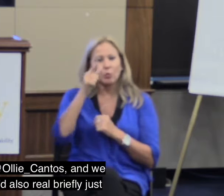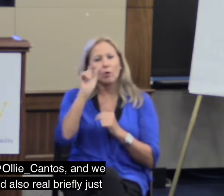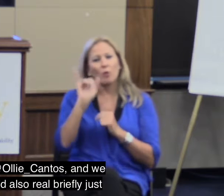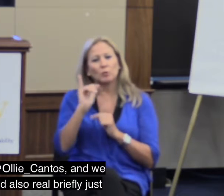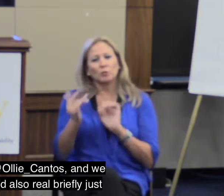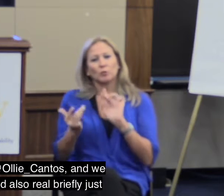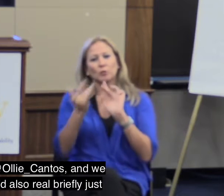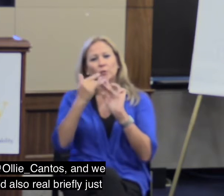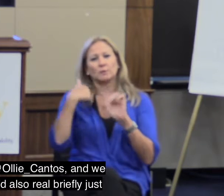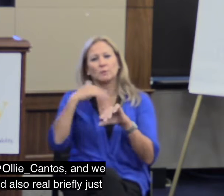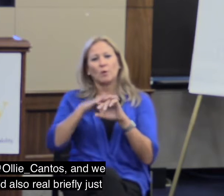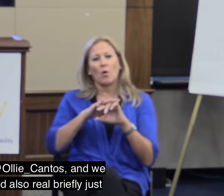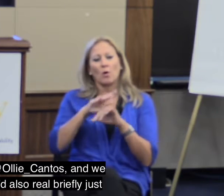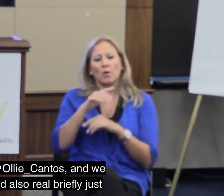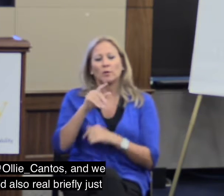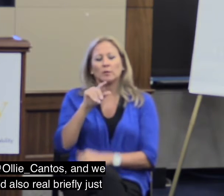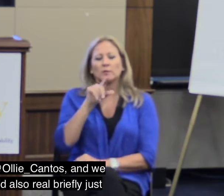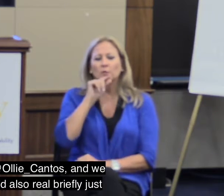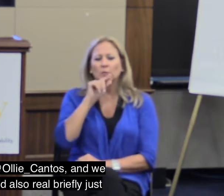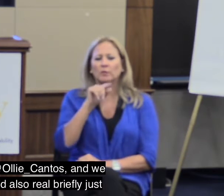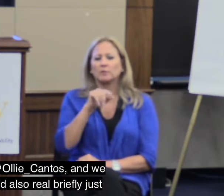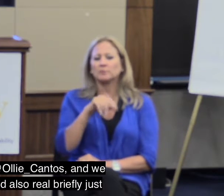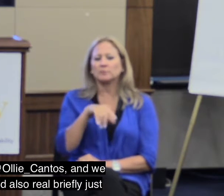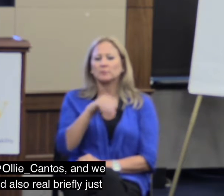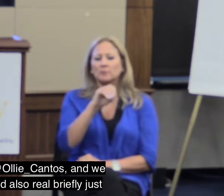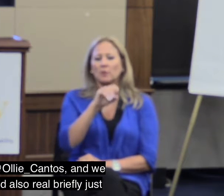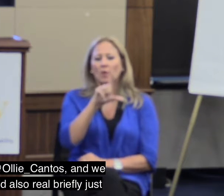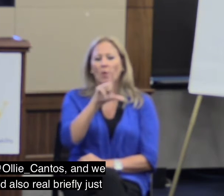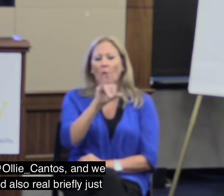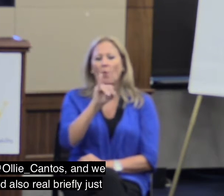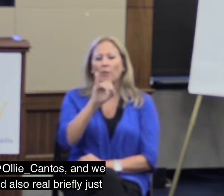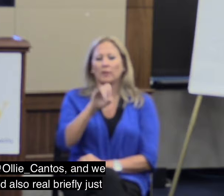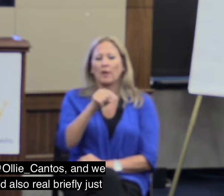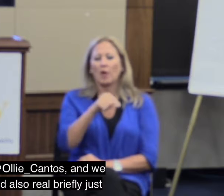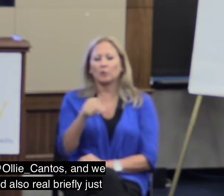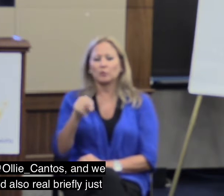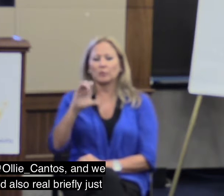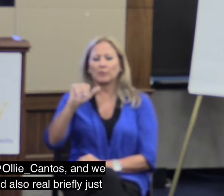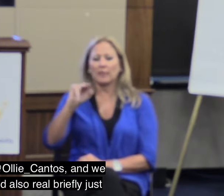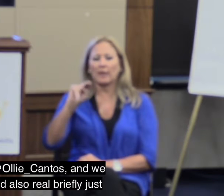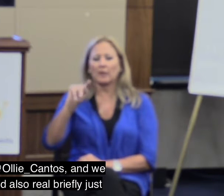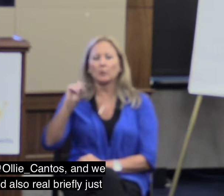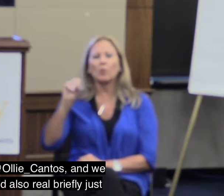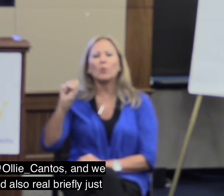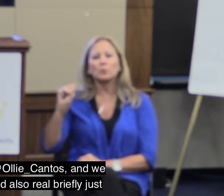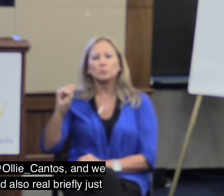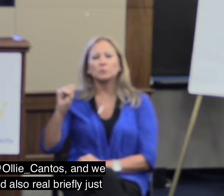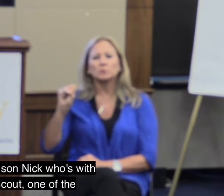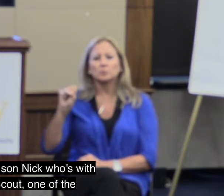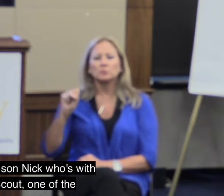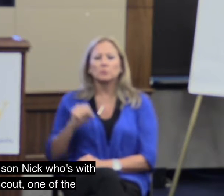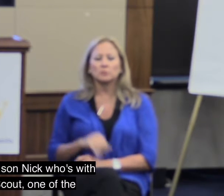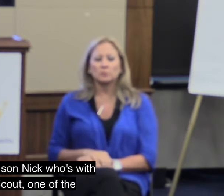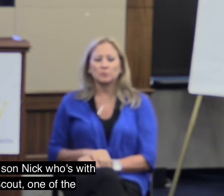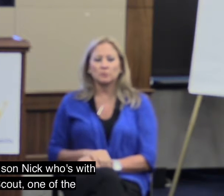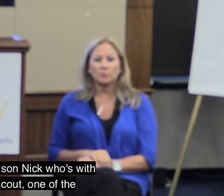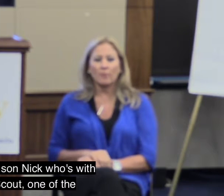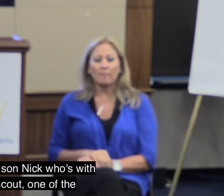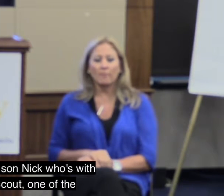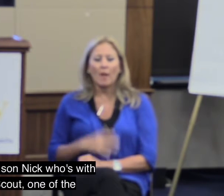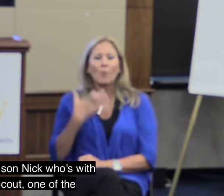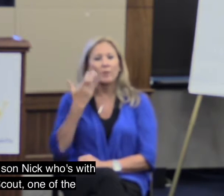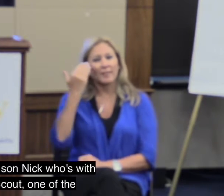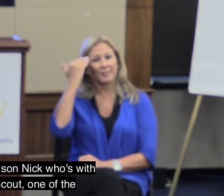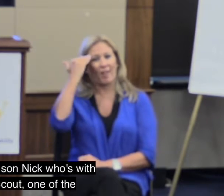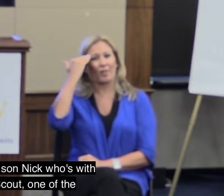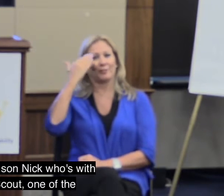can follow me on Twitter, Ollie_Cantos. And we also have YouTube. And I'd also, real briefly, just love to acknowledge my